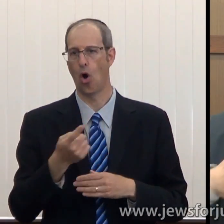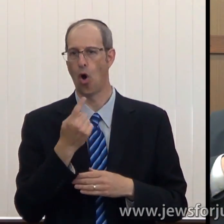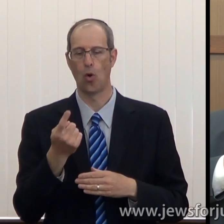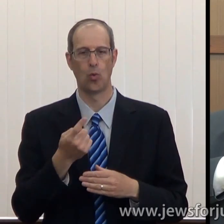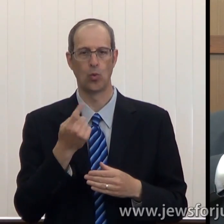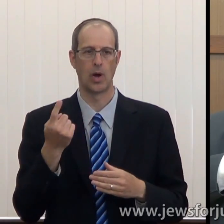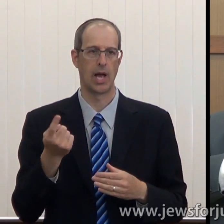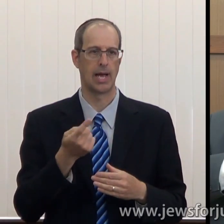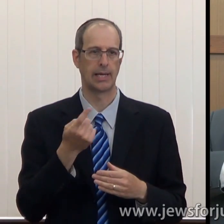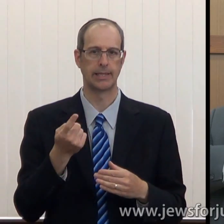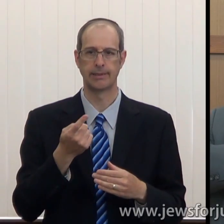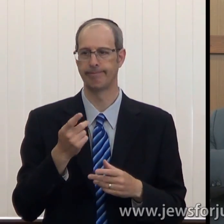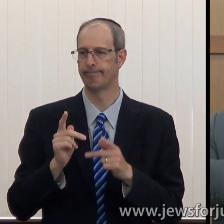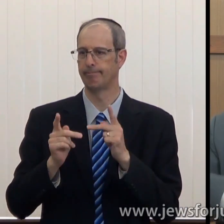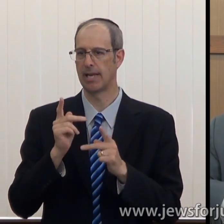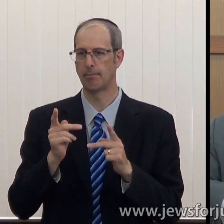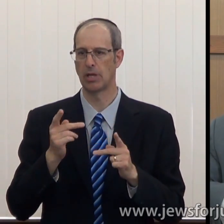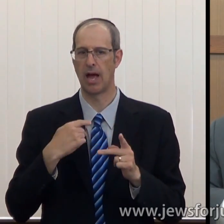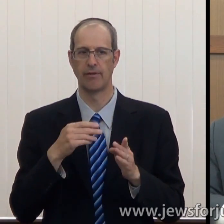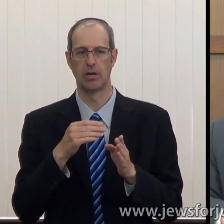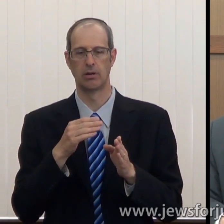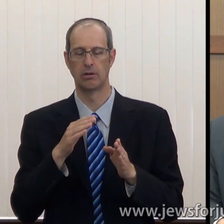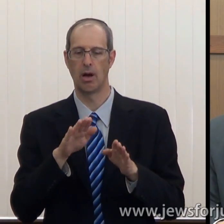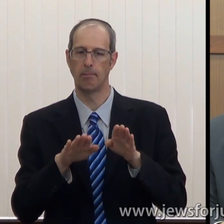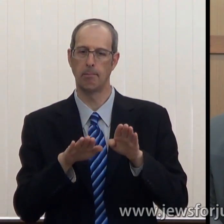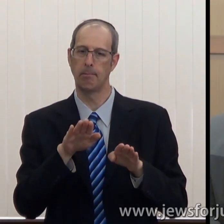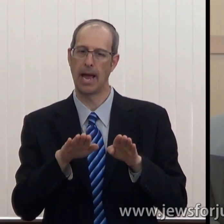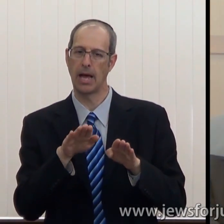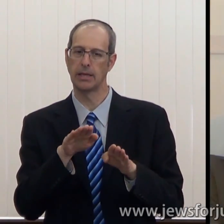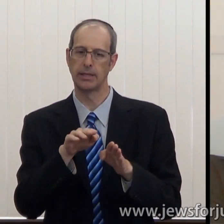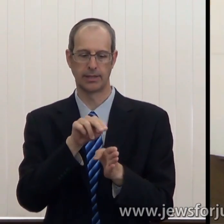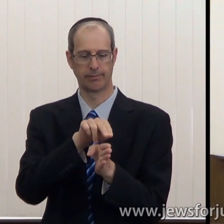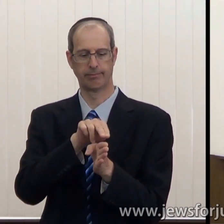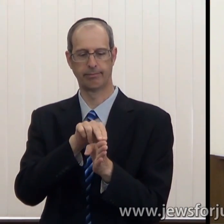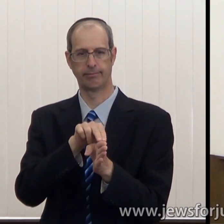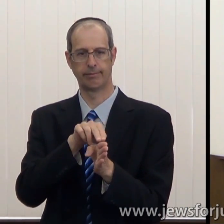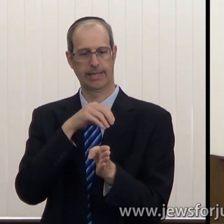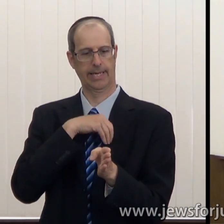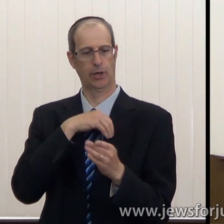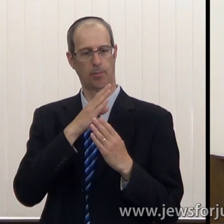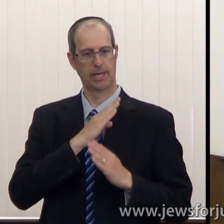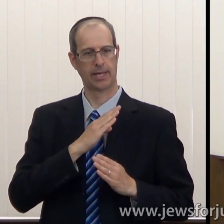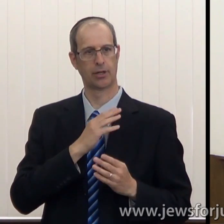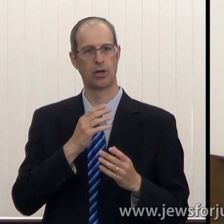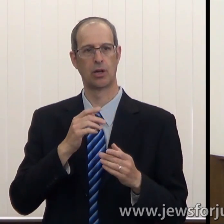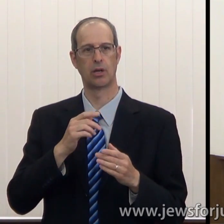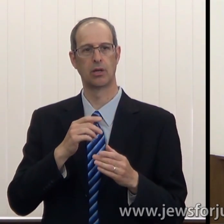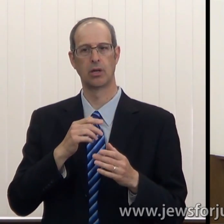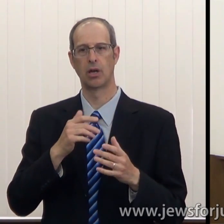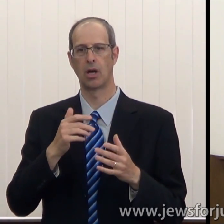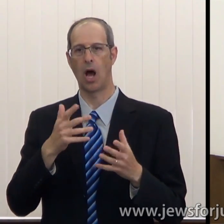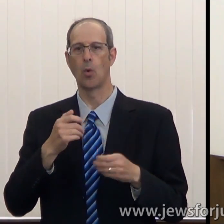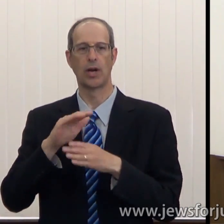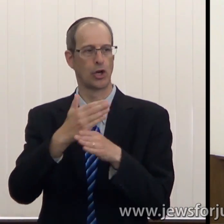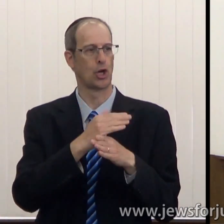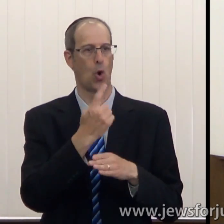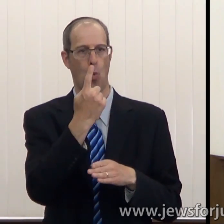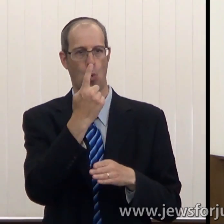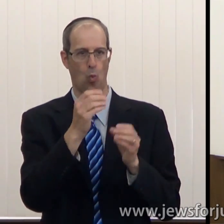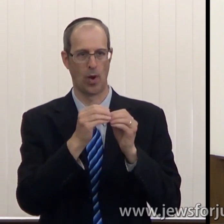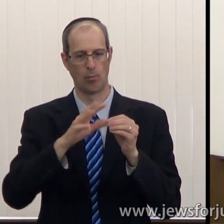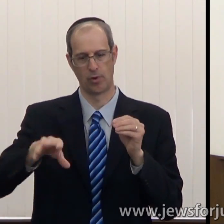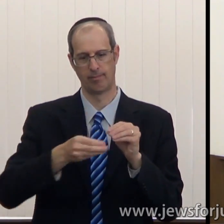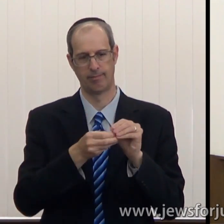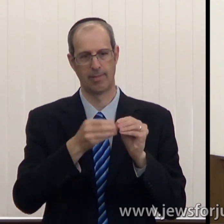be people that have balance and inner peace. I want to share one more idea.